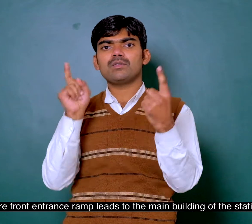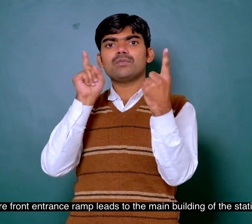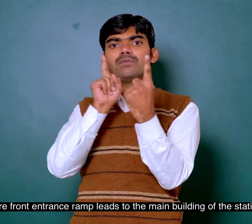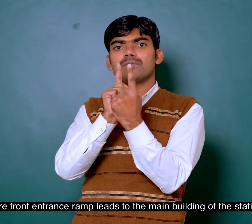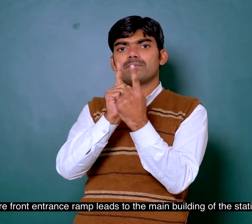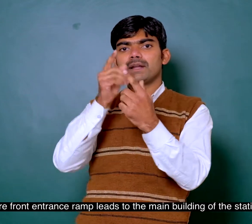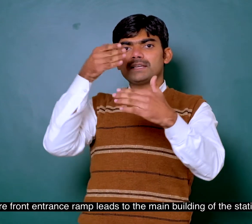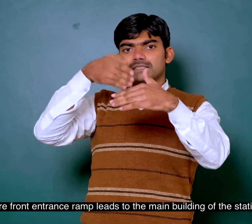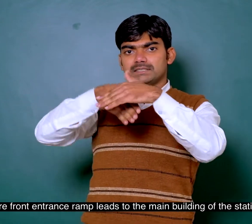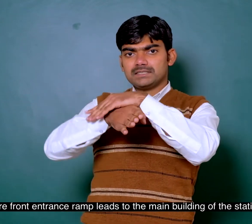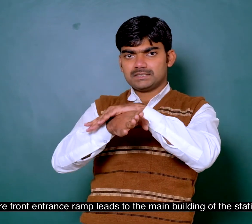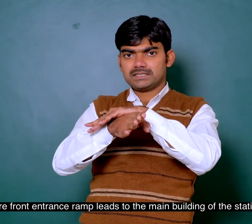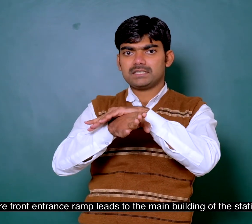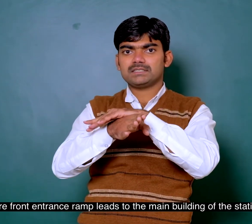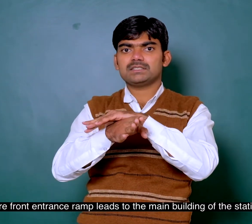building of the station.